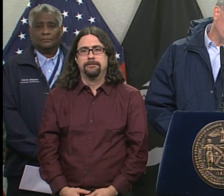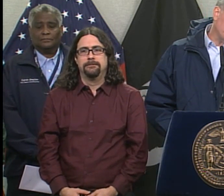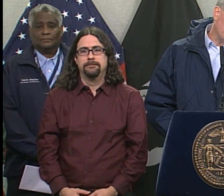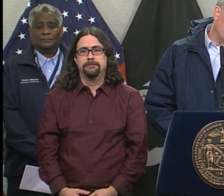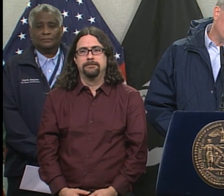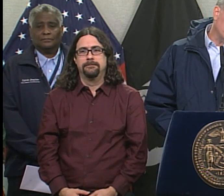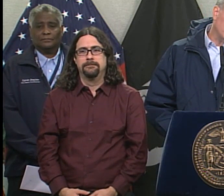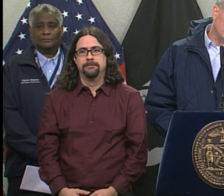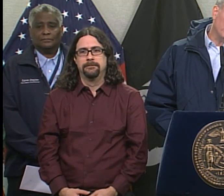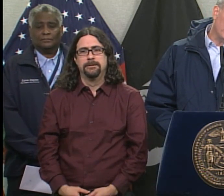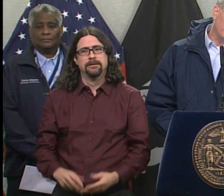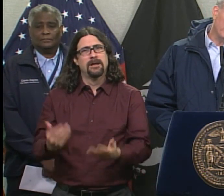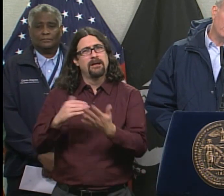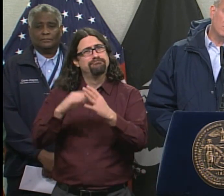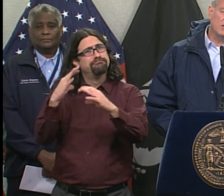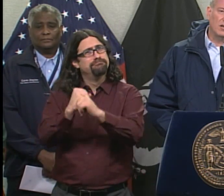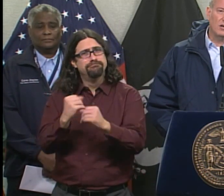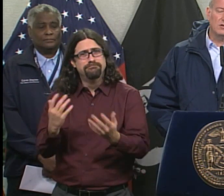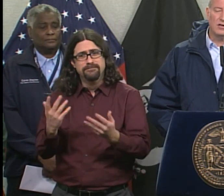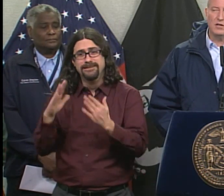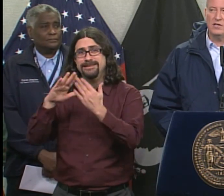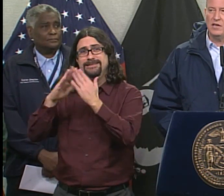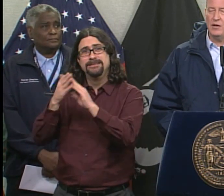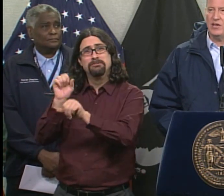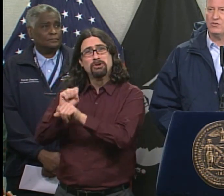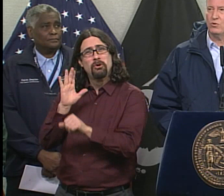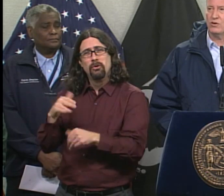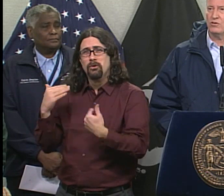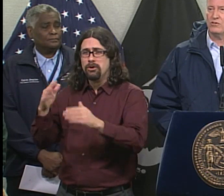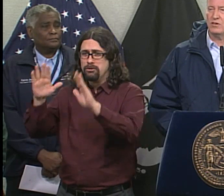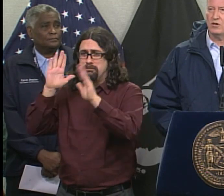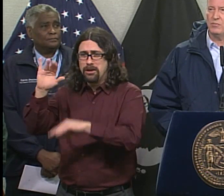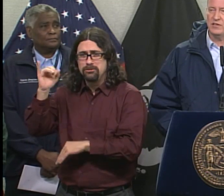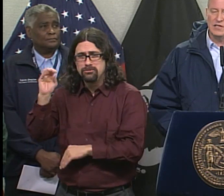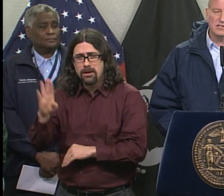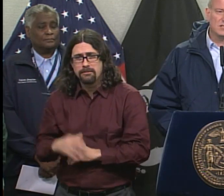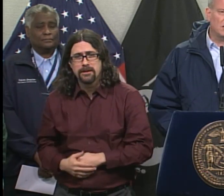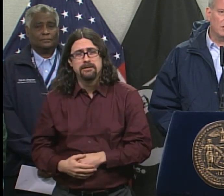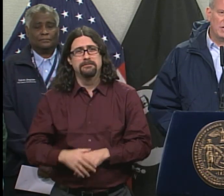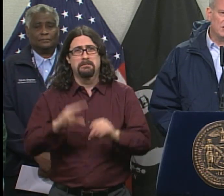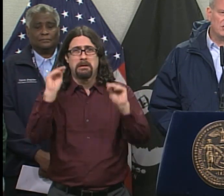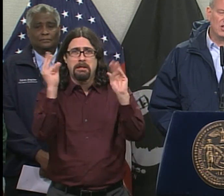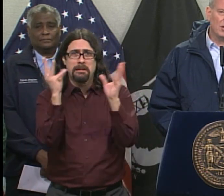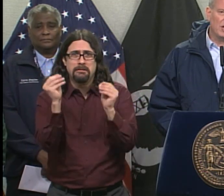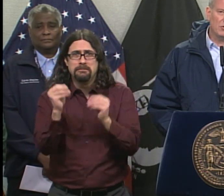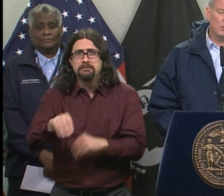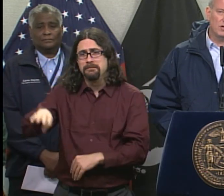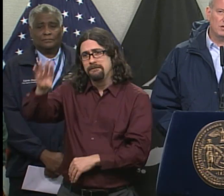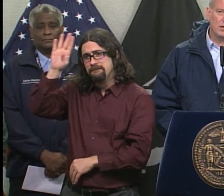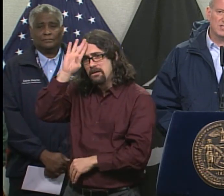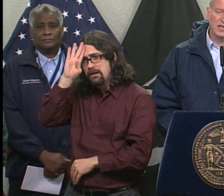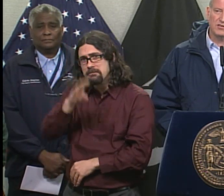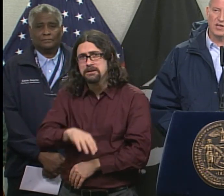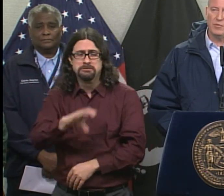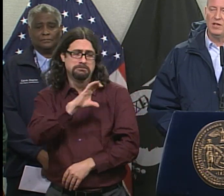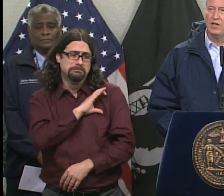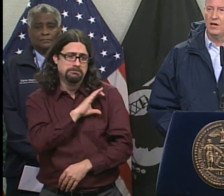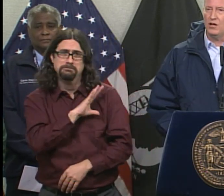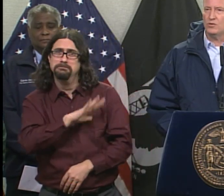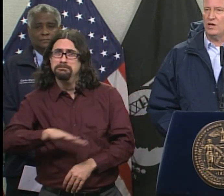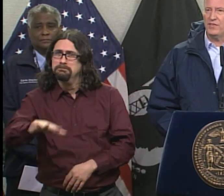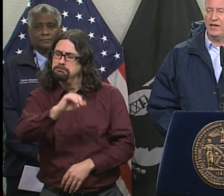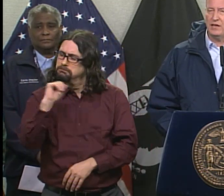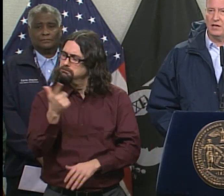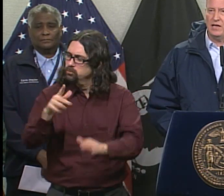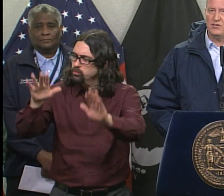first responders, our firefighters, our EMS workers, our police did an amazing job. Everyone, outstanding job.